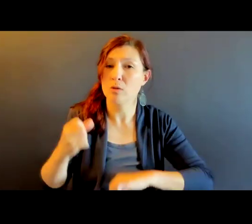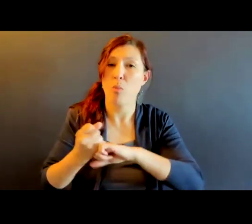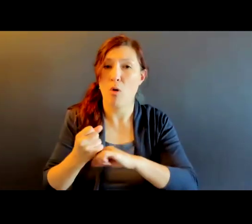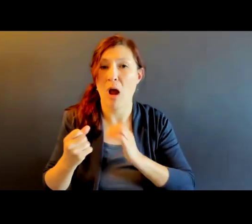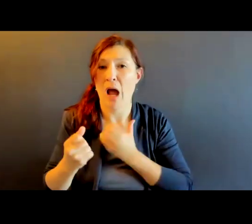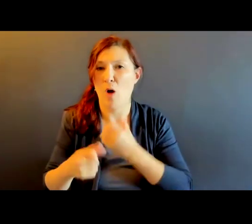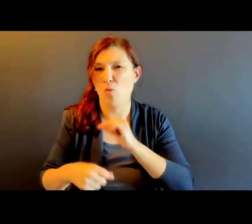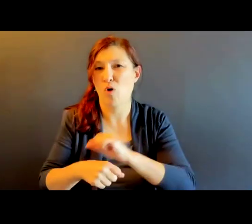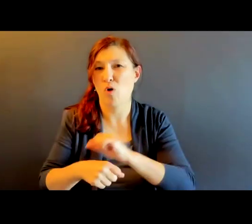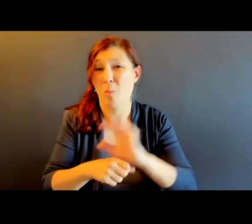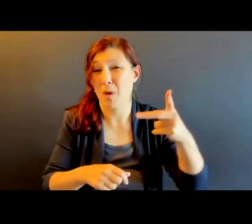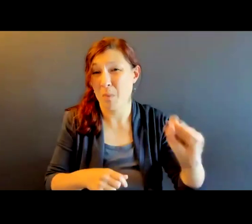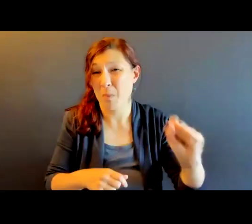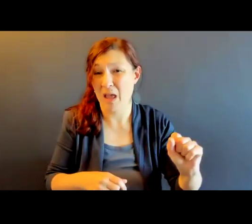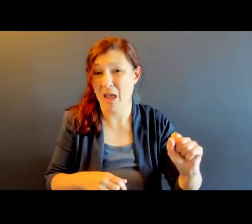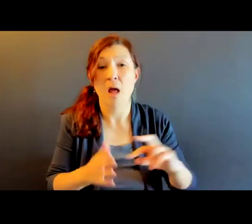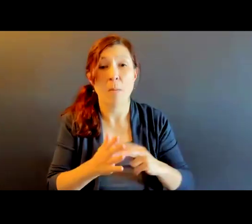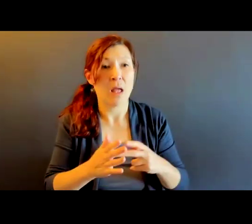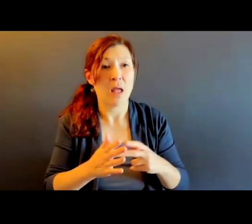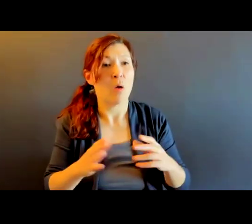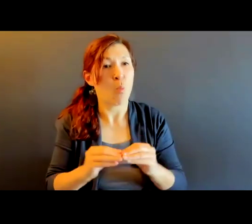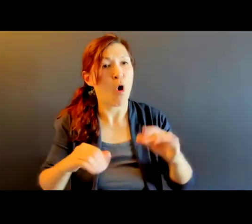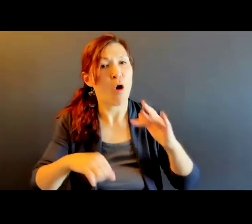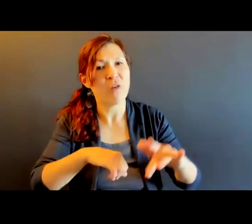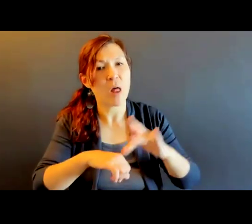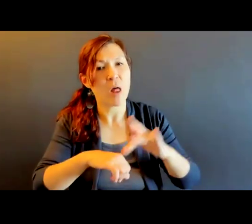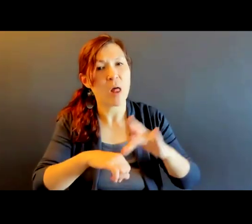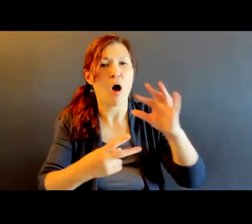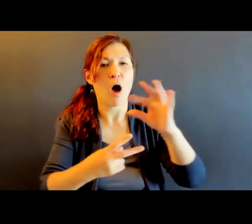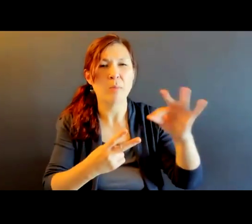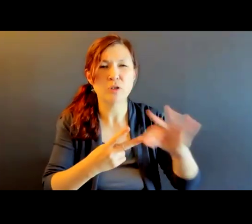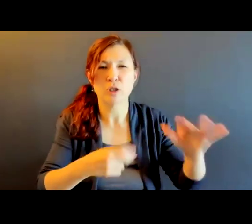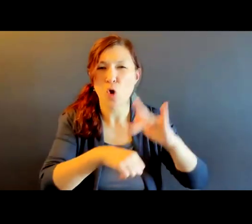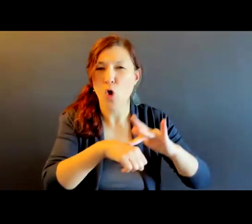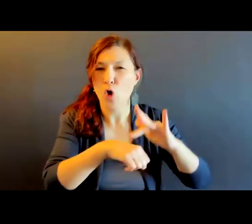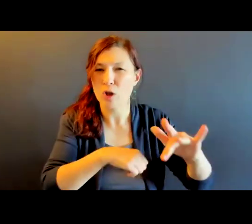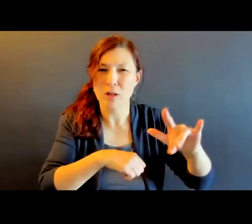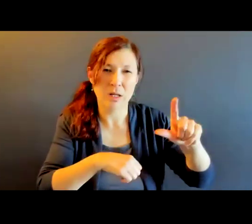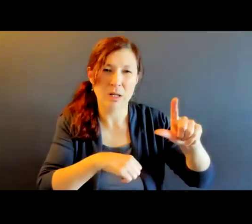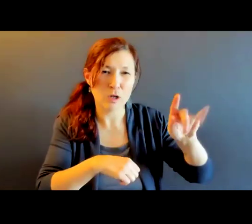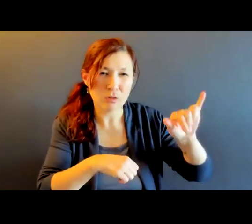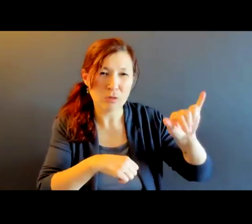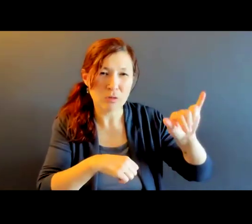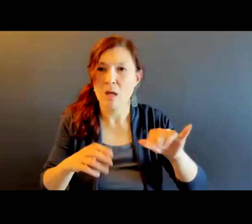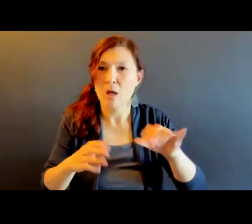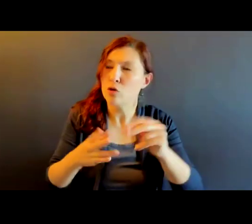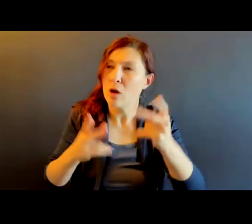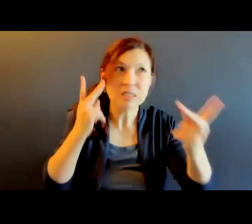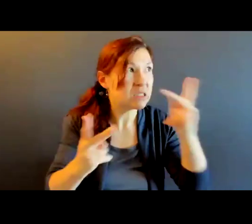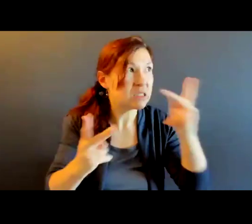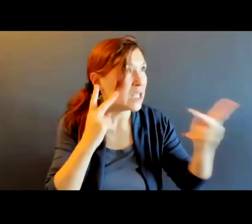that early literacy access available citywide so that students see it everywhere and they hear about it